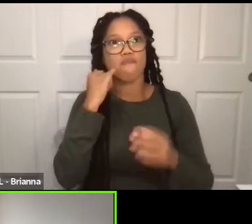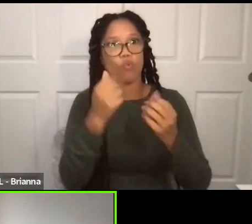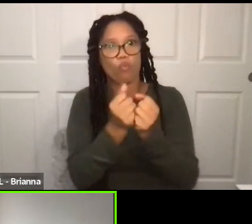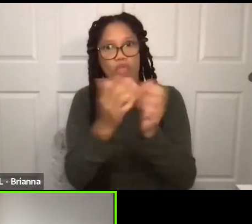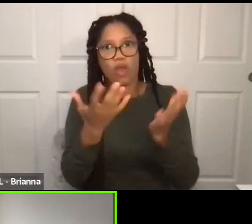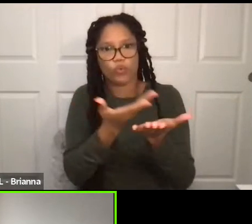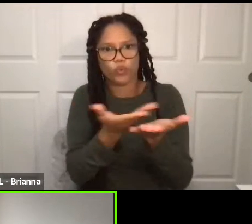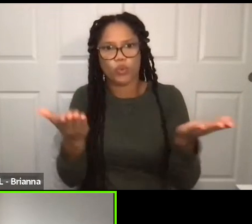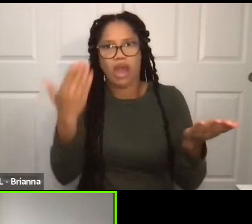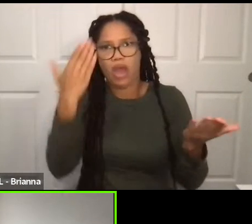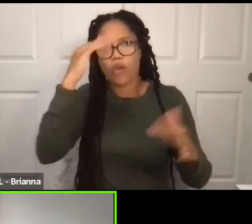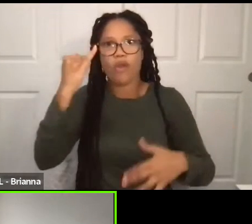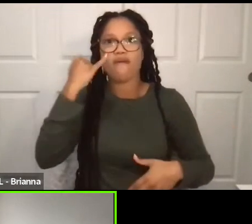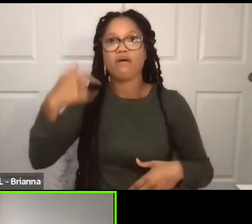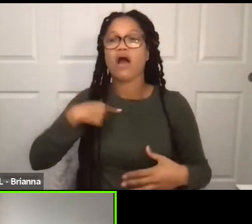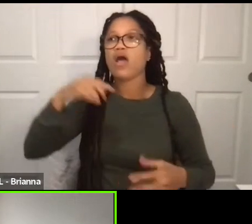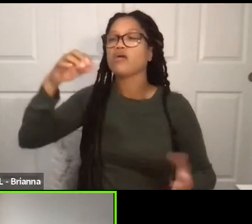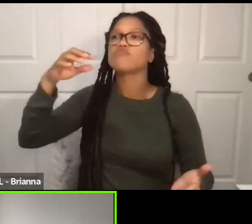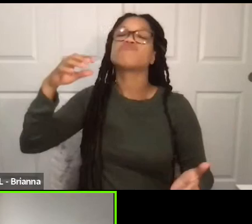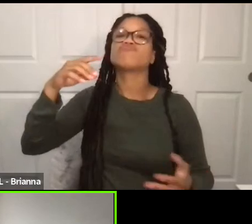otherwise. And